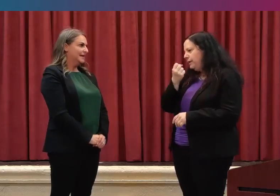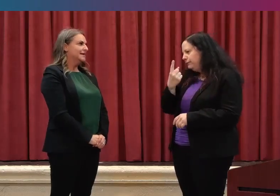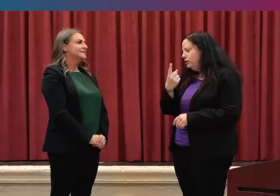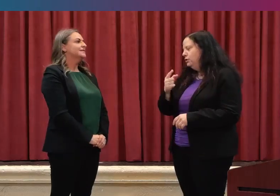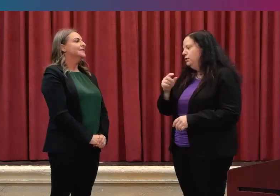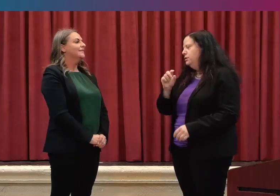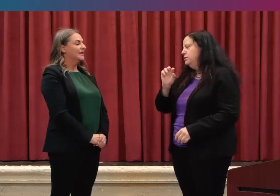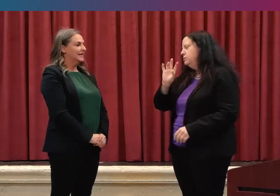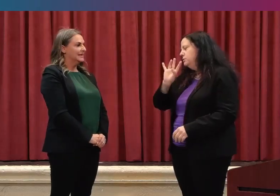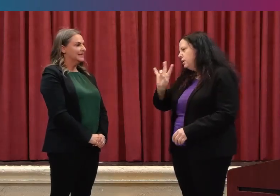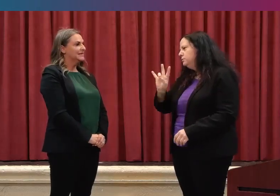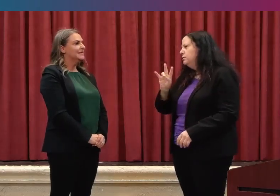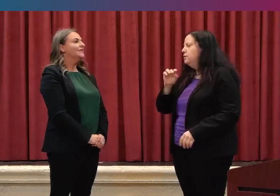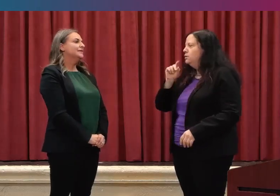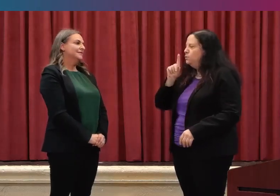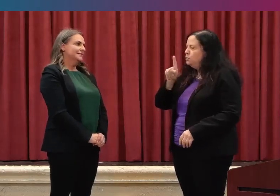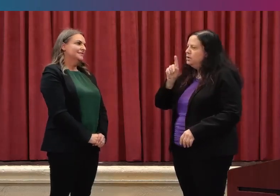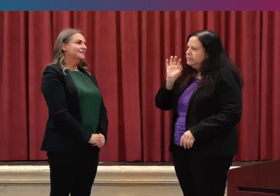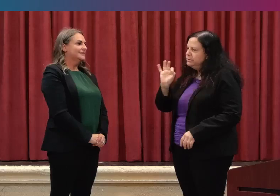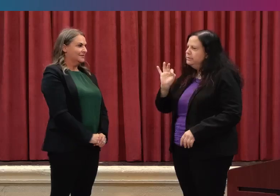My birthday's